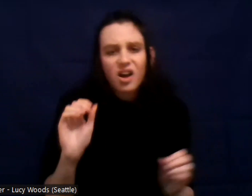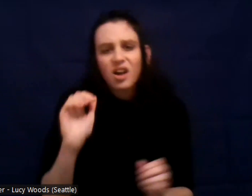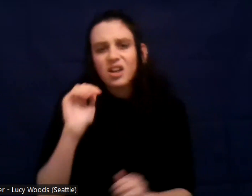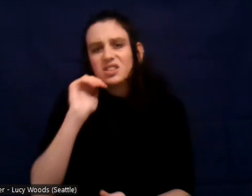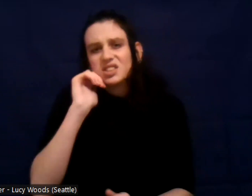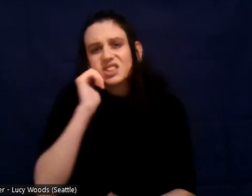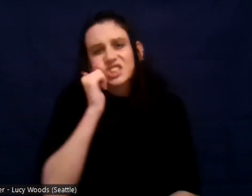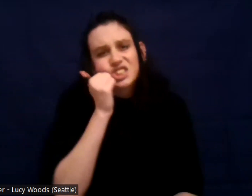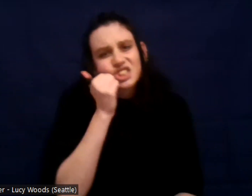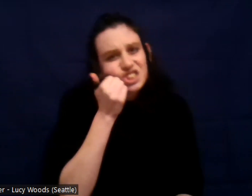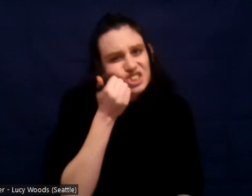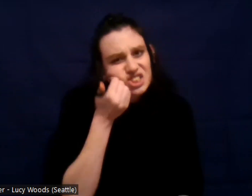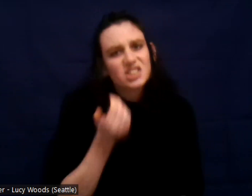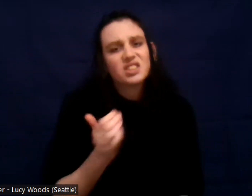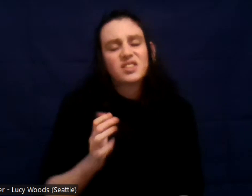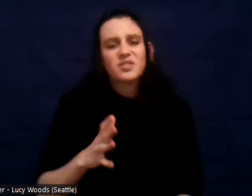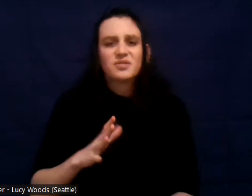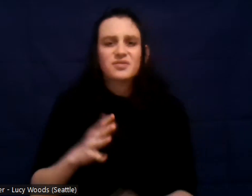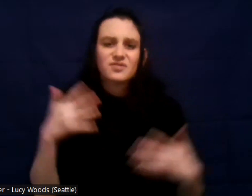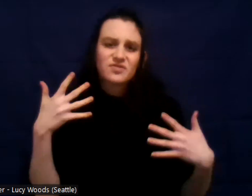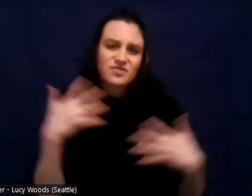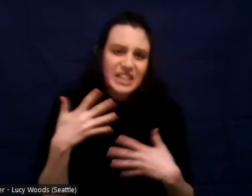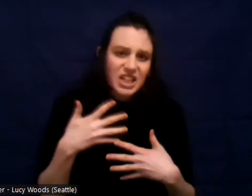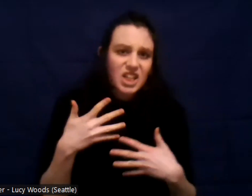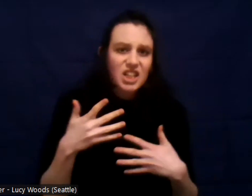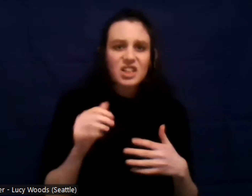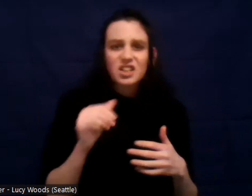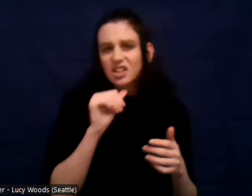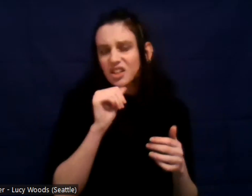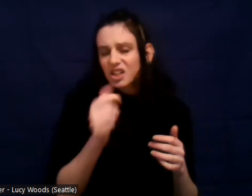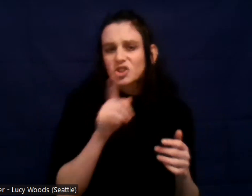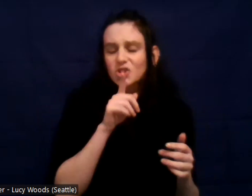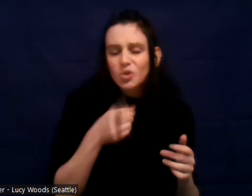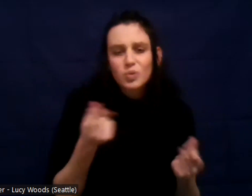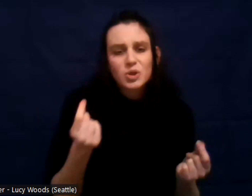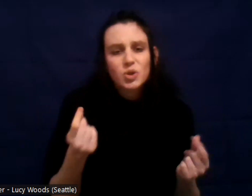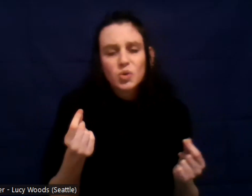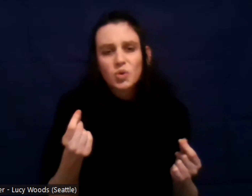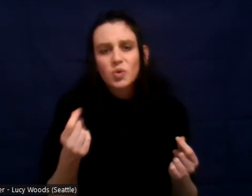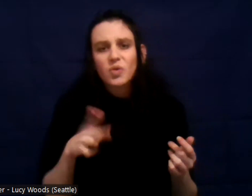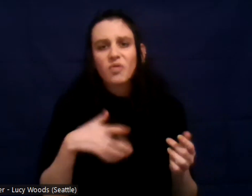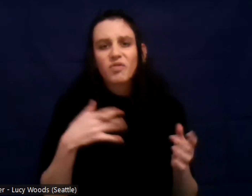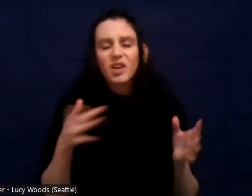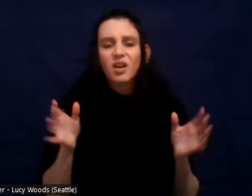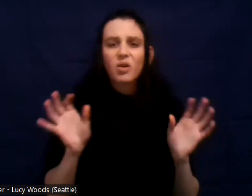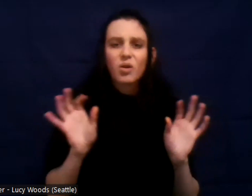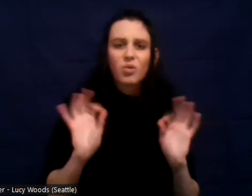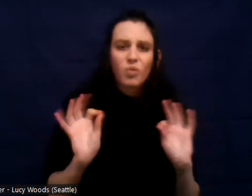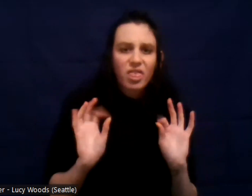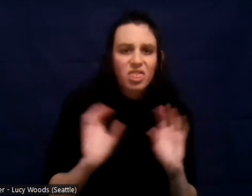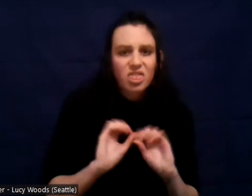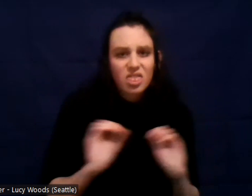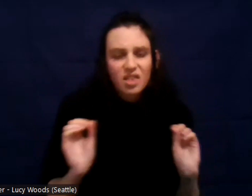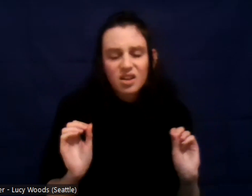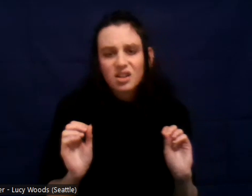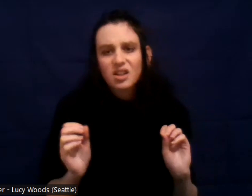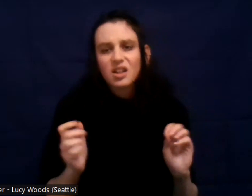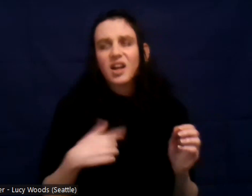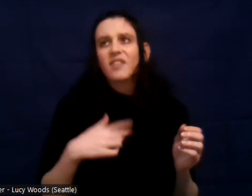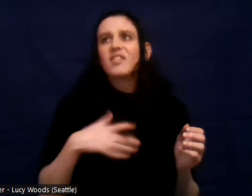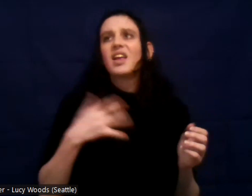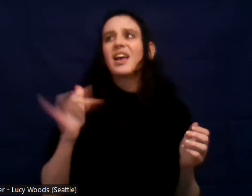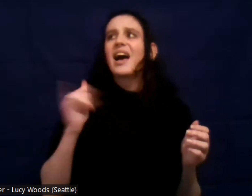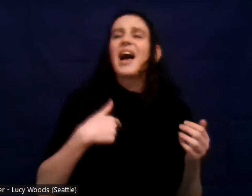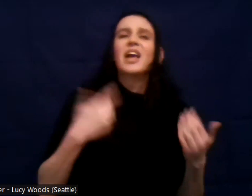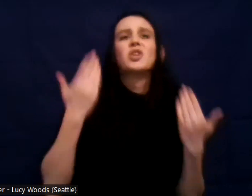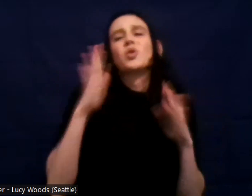fear and uncertainty and worthlessness. And I just was like, God, I don't know why I'm back here. Like, I can't